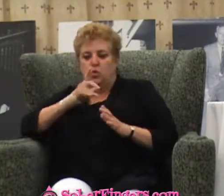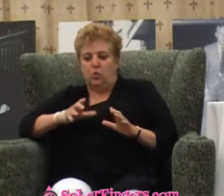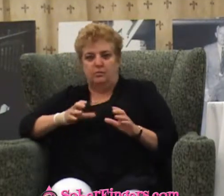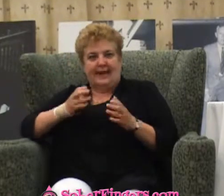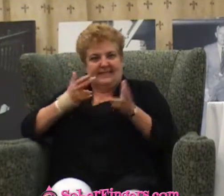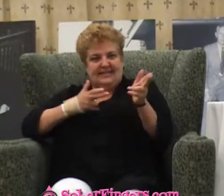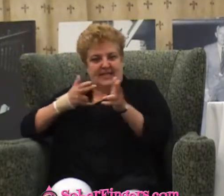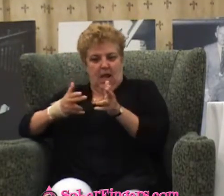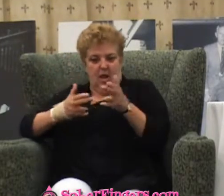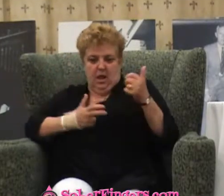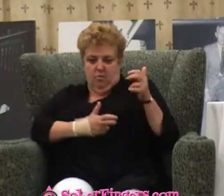unconditional.